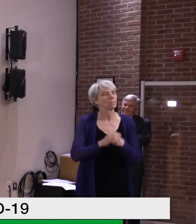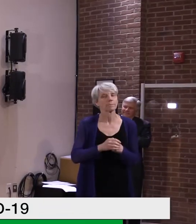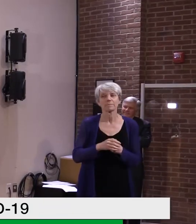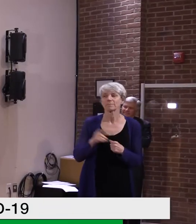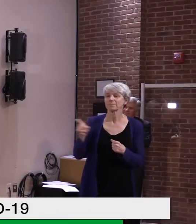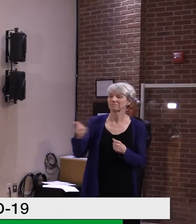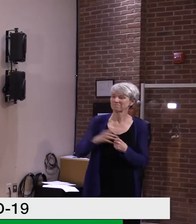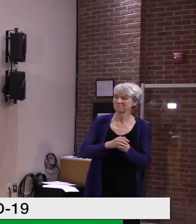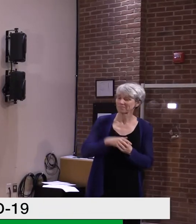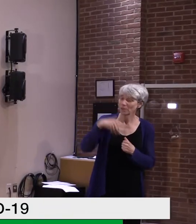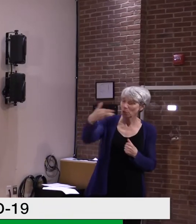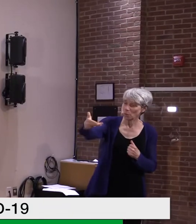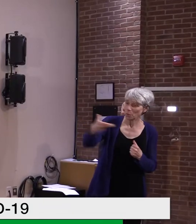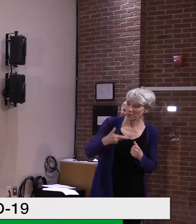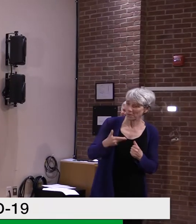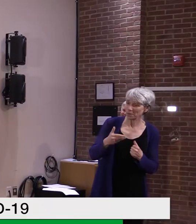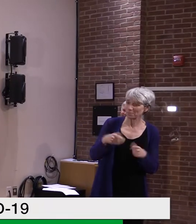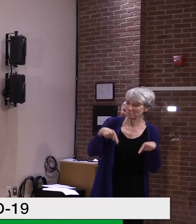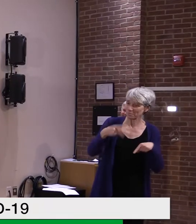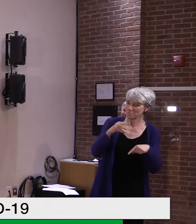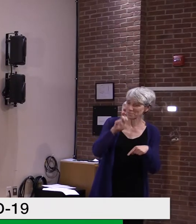Welcome to our queue.